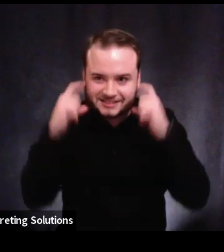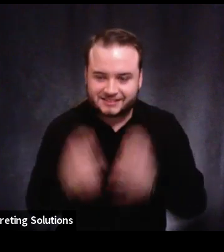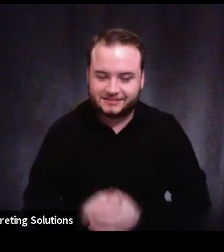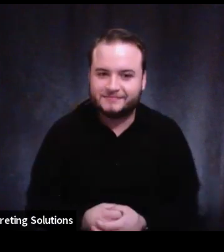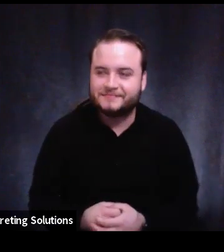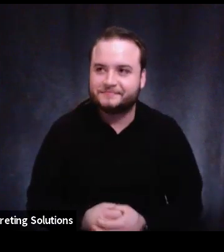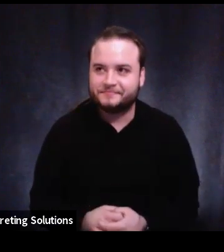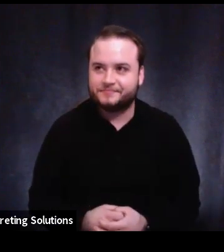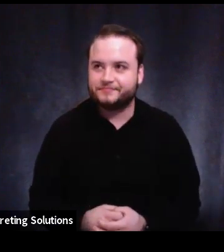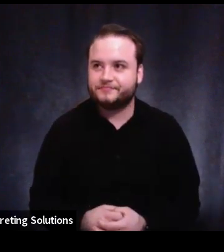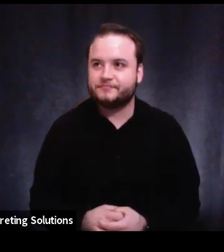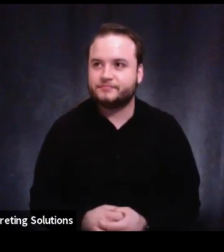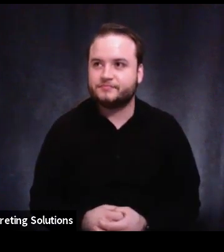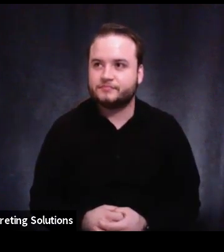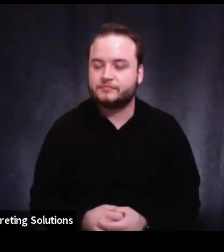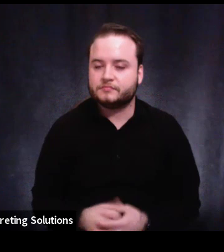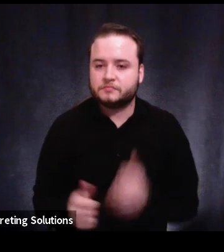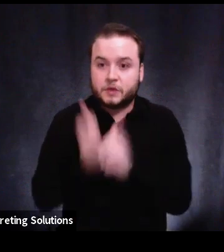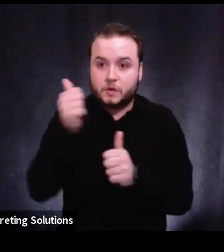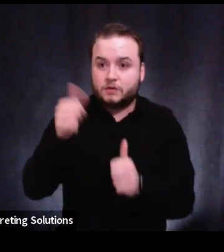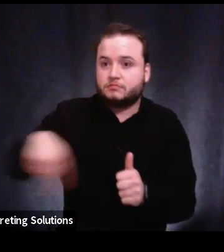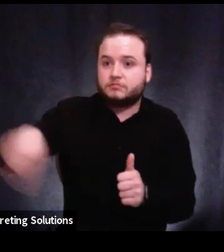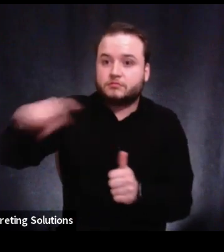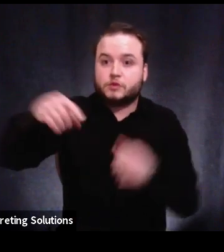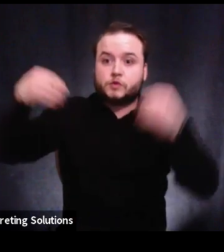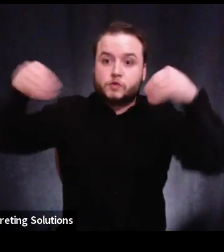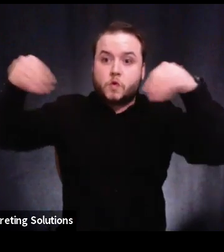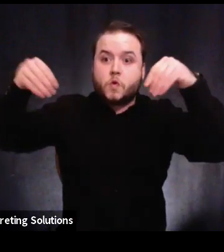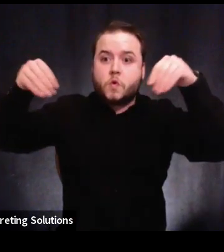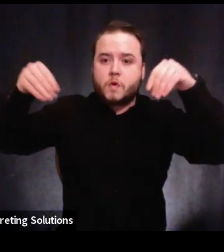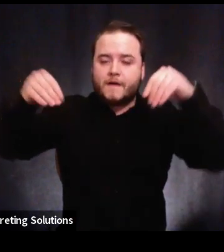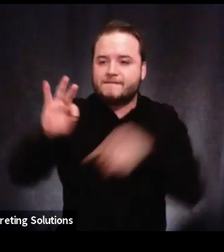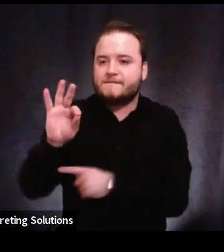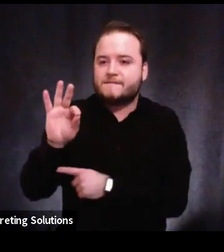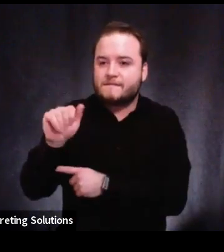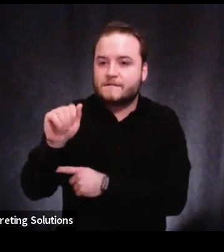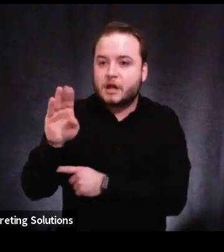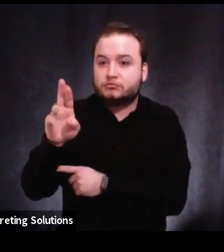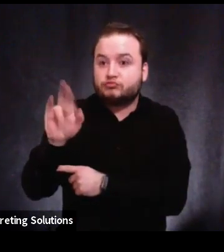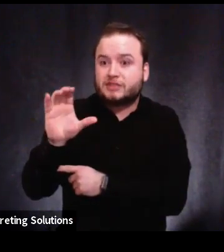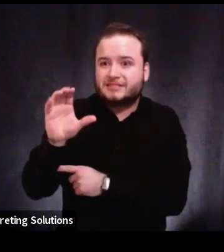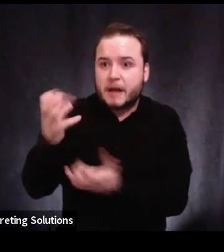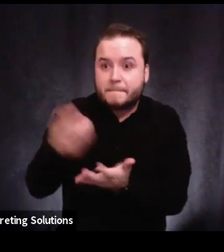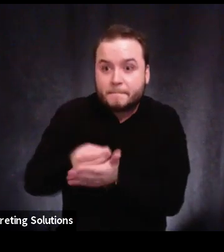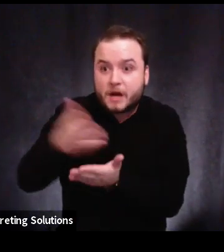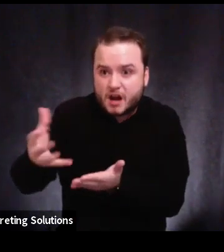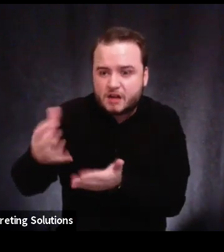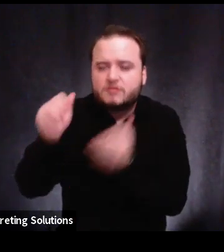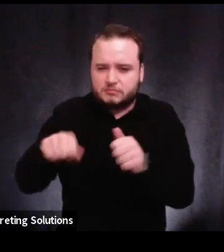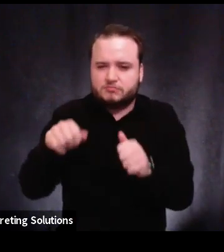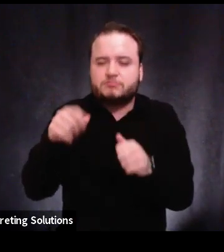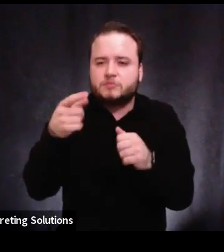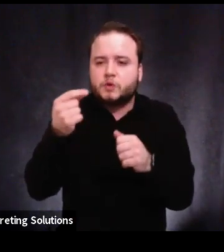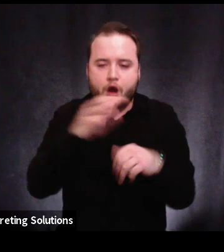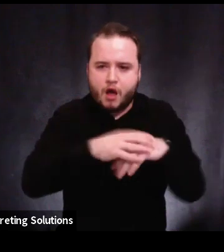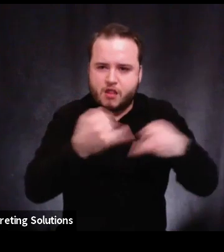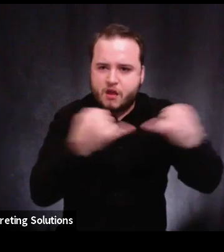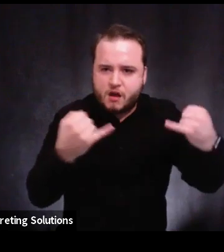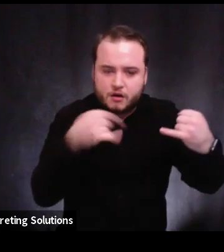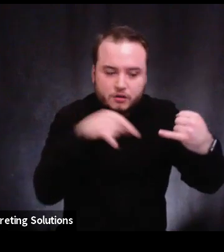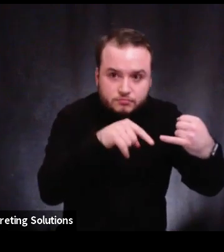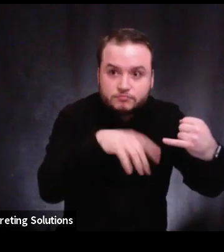stores have online ordering and curbside pickup options, so it's possible to order the materials that you